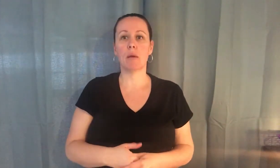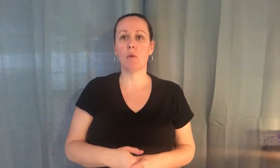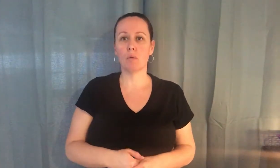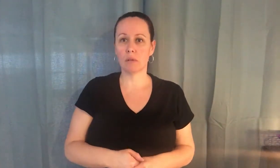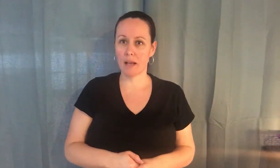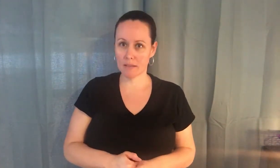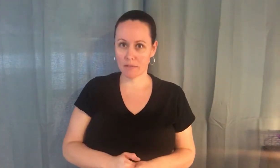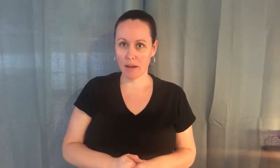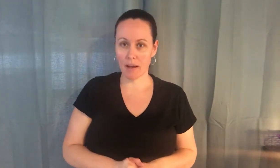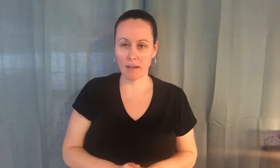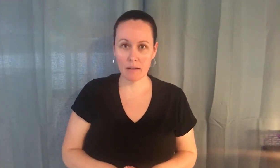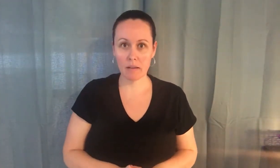won't classify